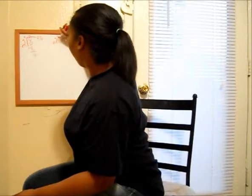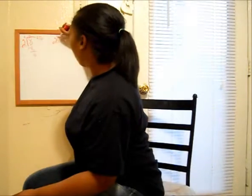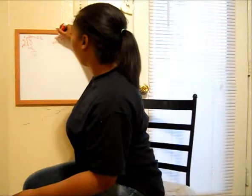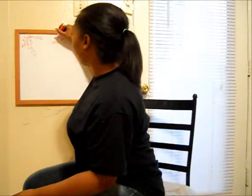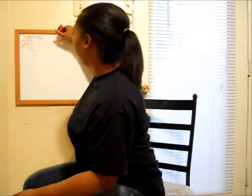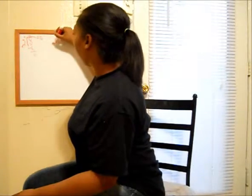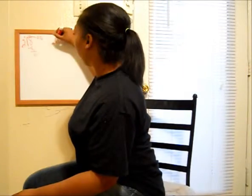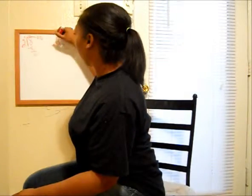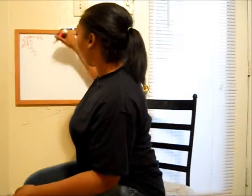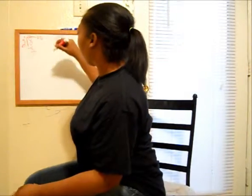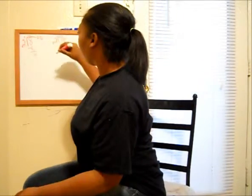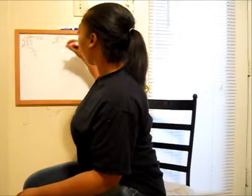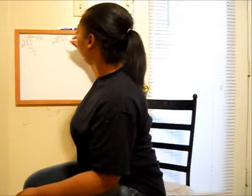Four times 2,